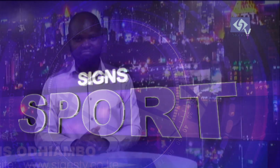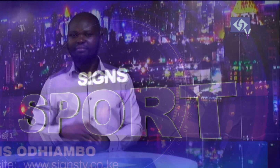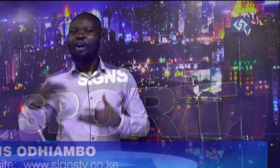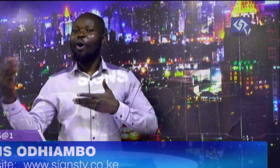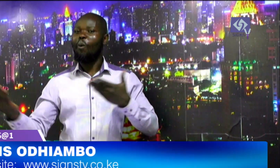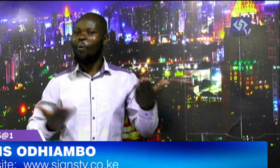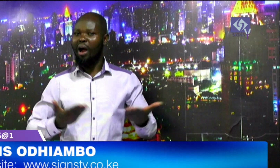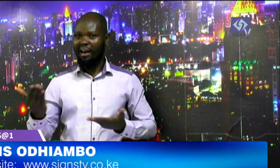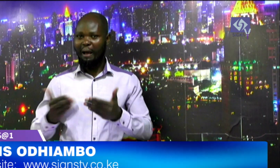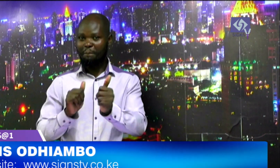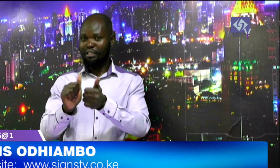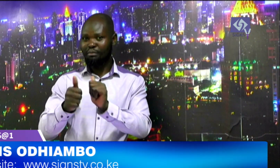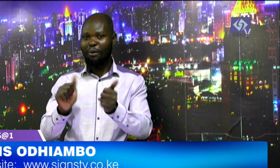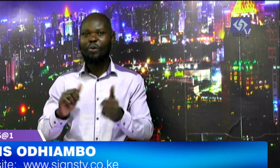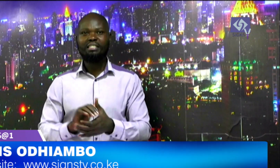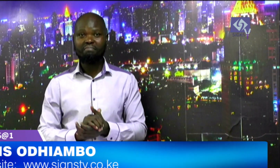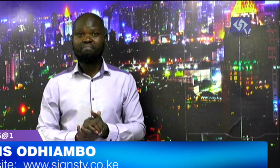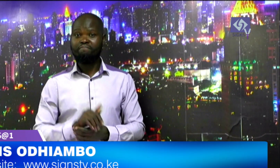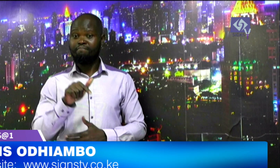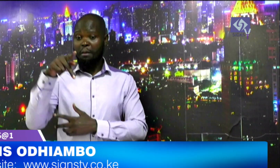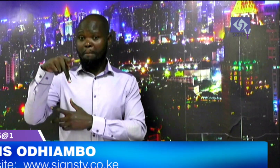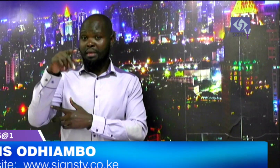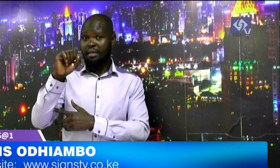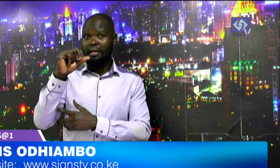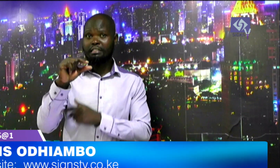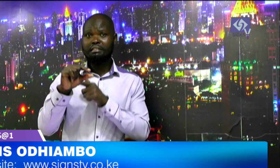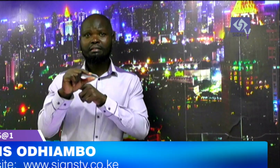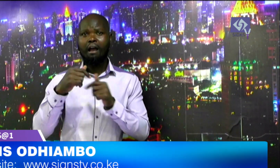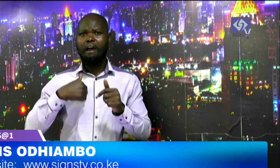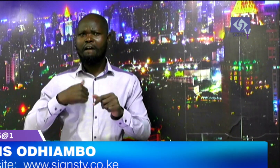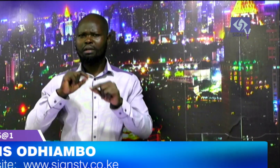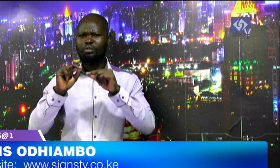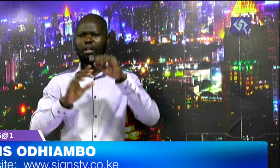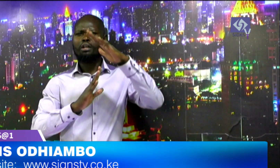Welcome to the world of sports, where PSG